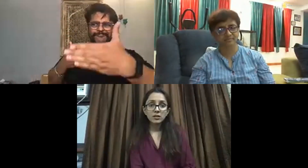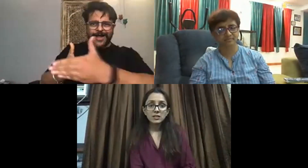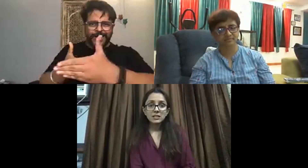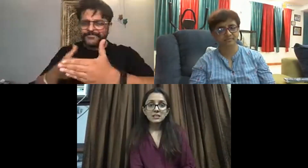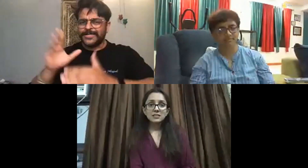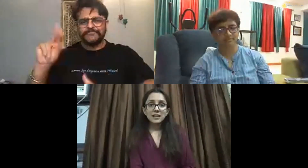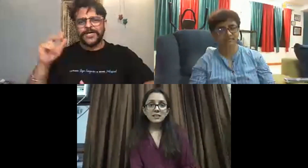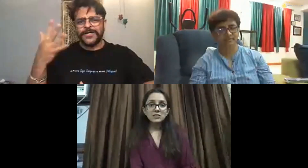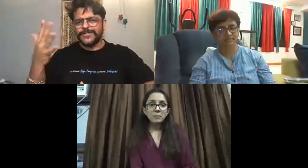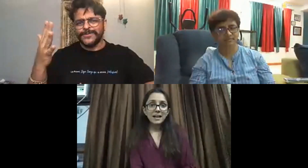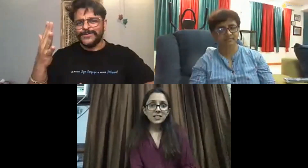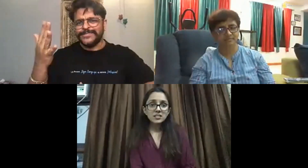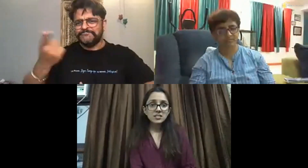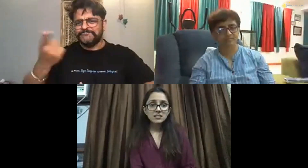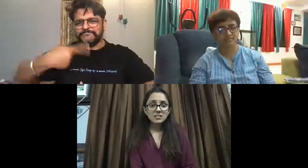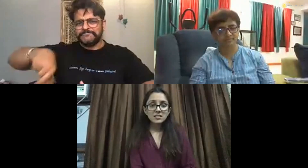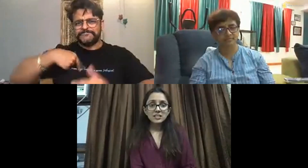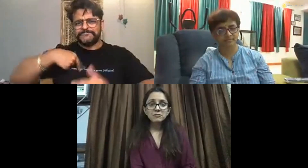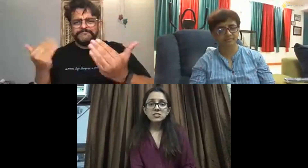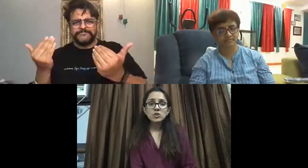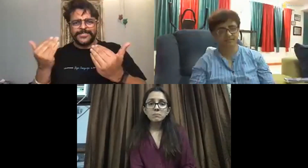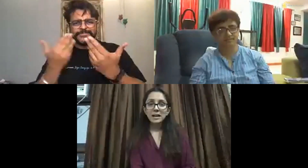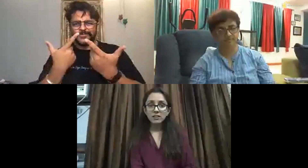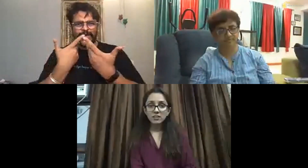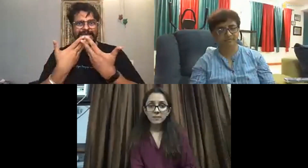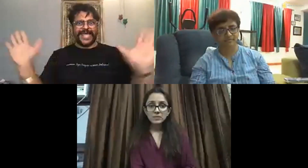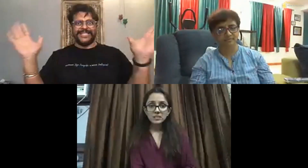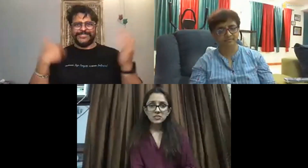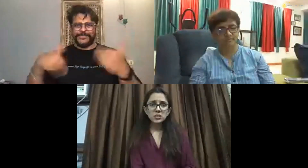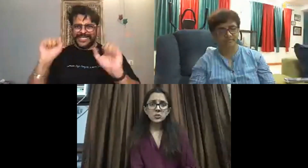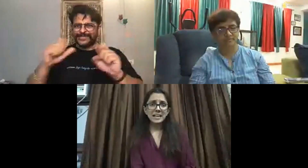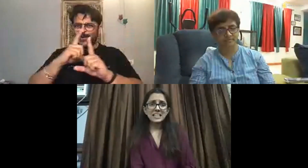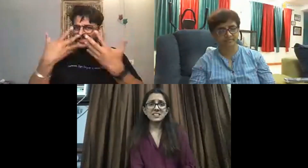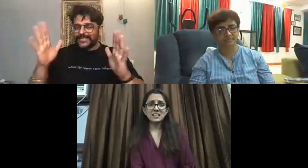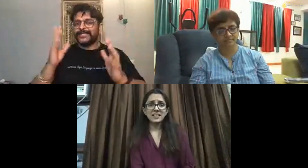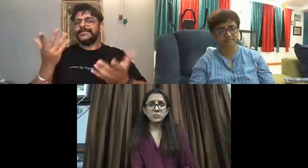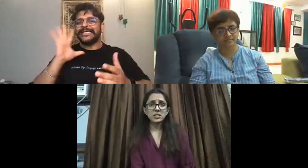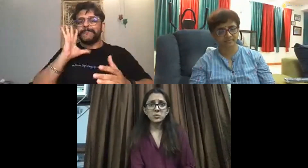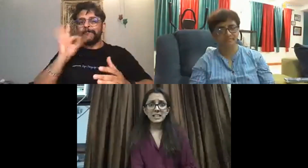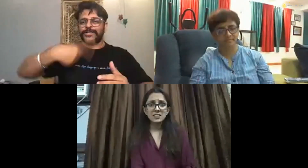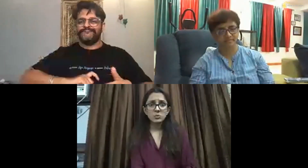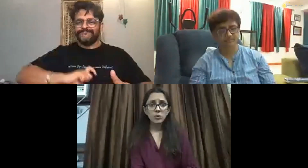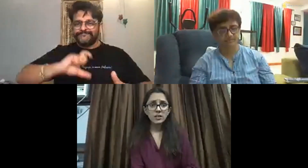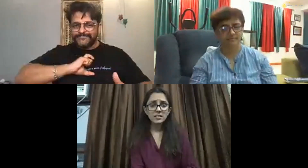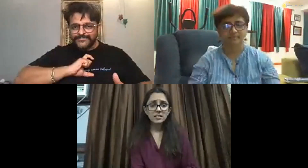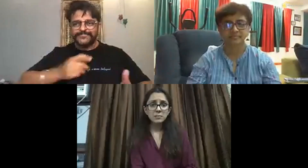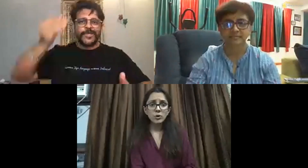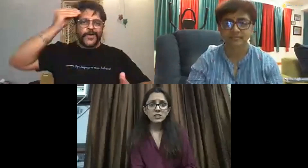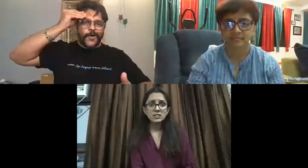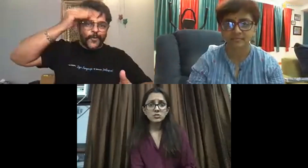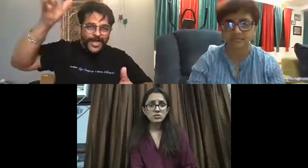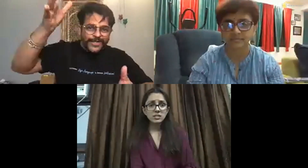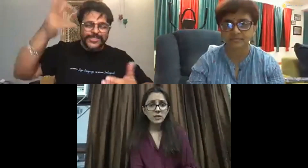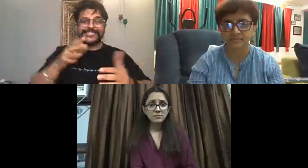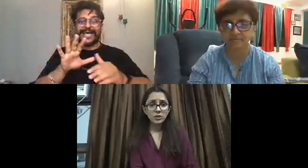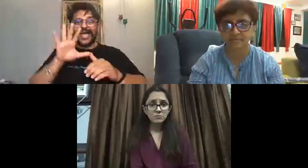remember that deafness is not a barrier. You can do anything, like we can do anything we want. The important thing